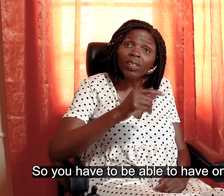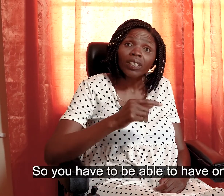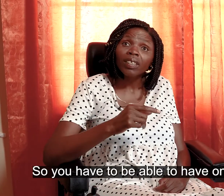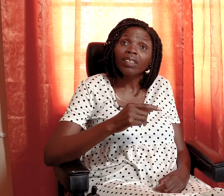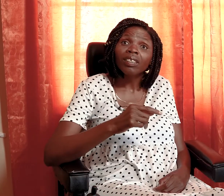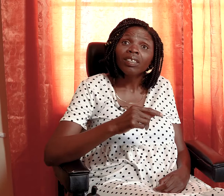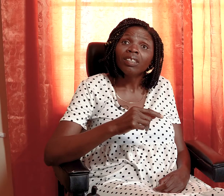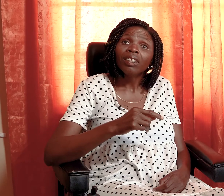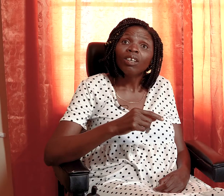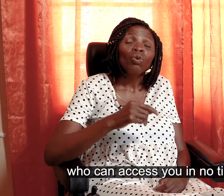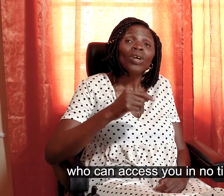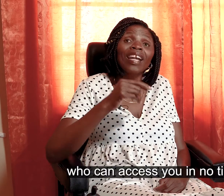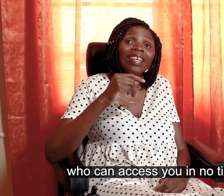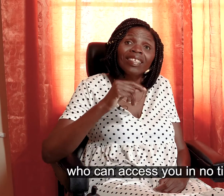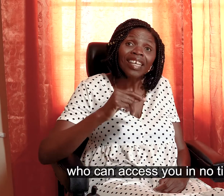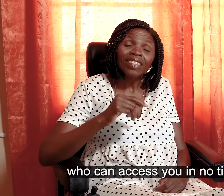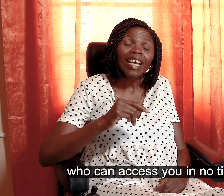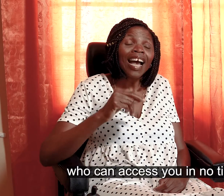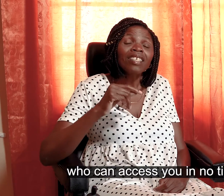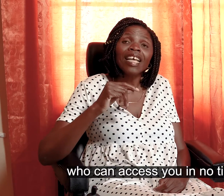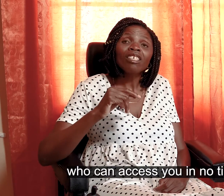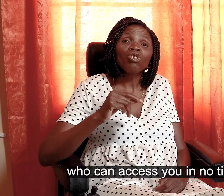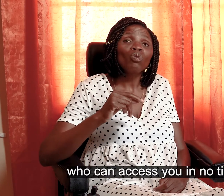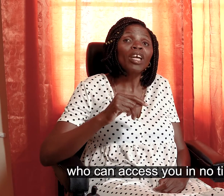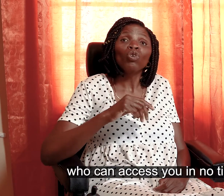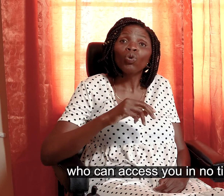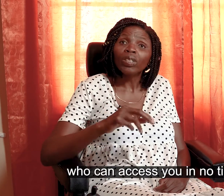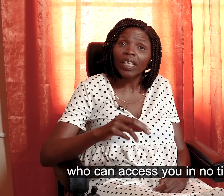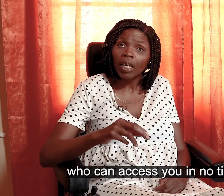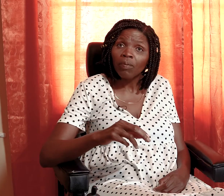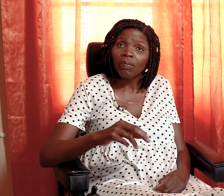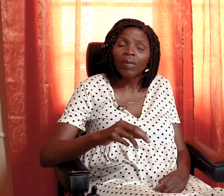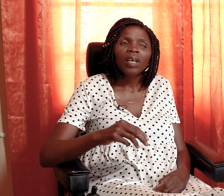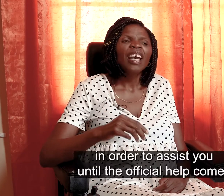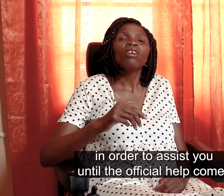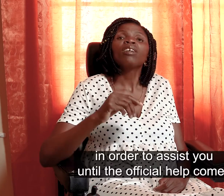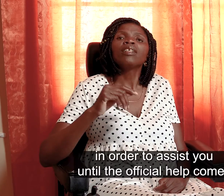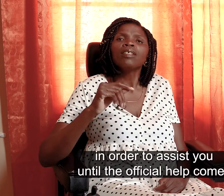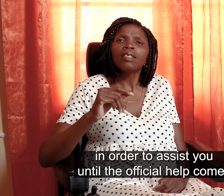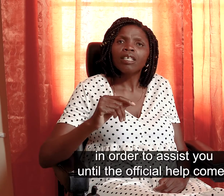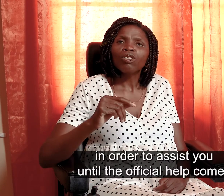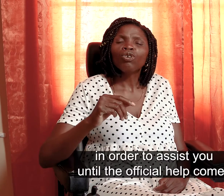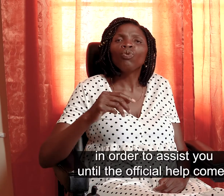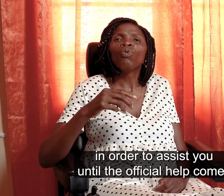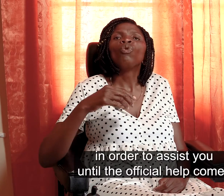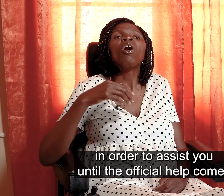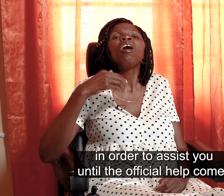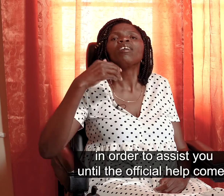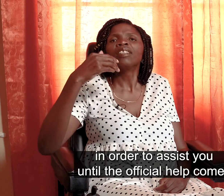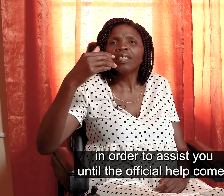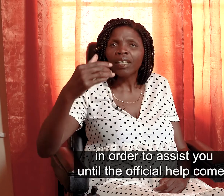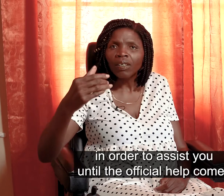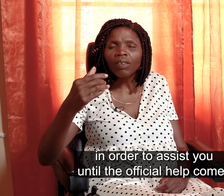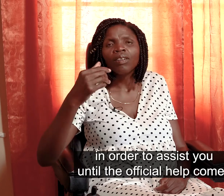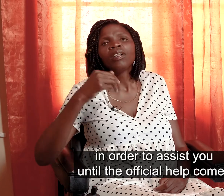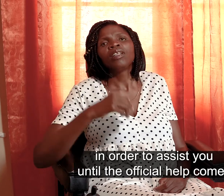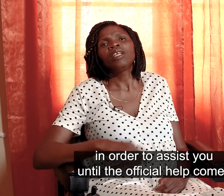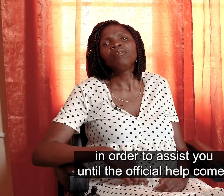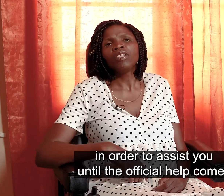person who can access you in no time in order to assist you until the official